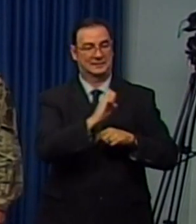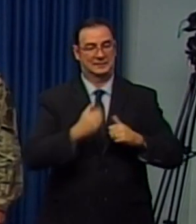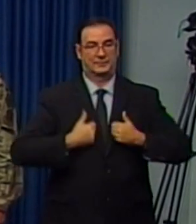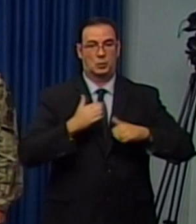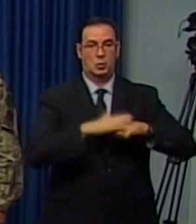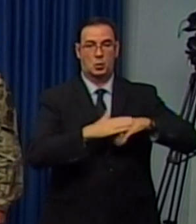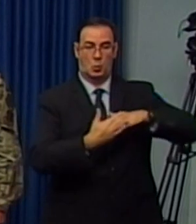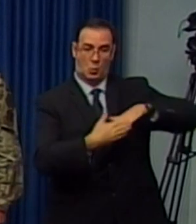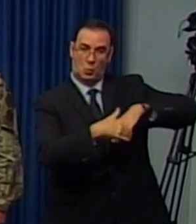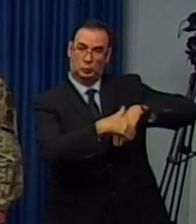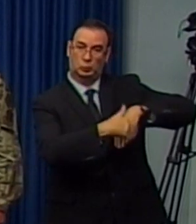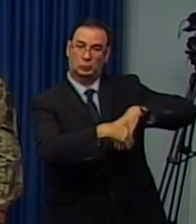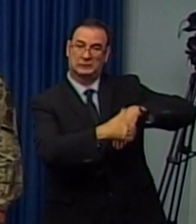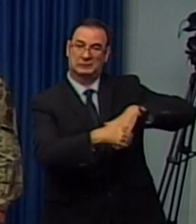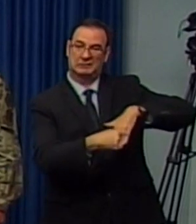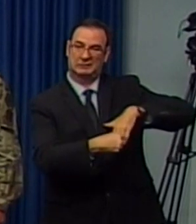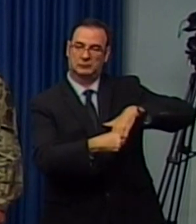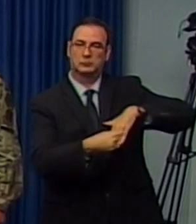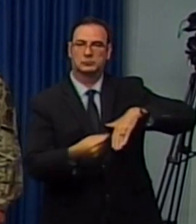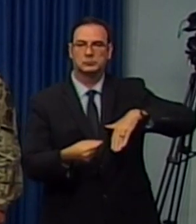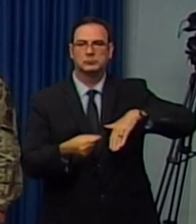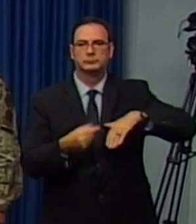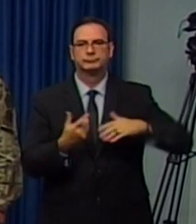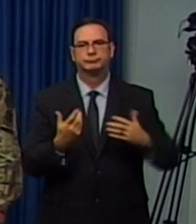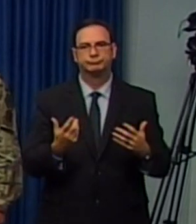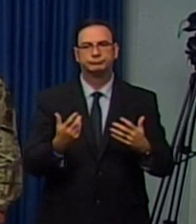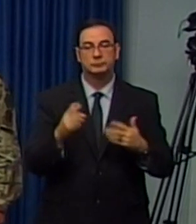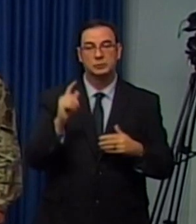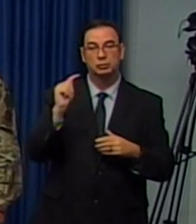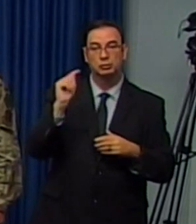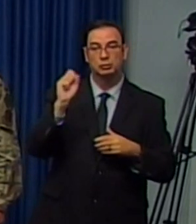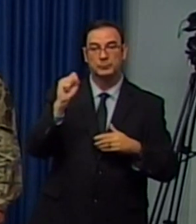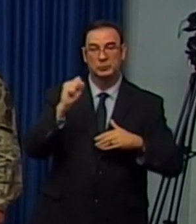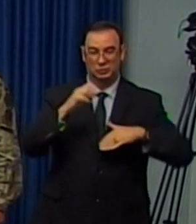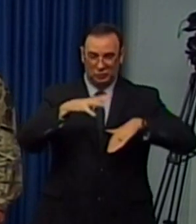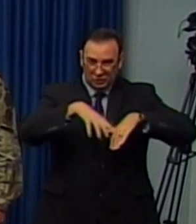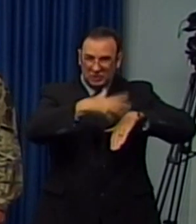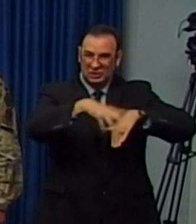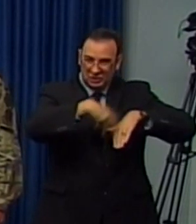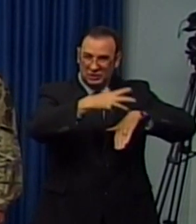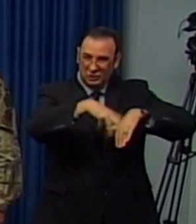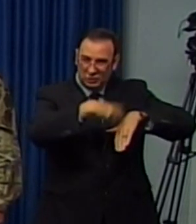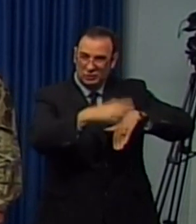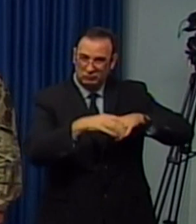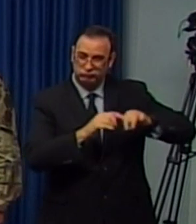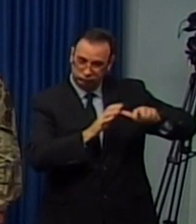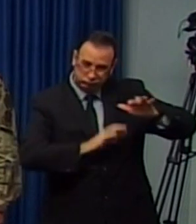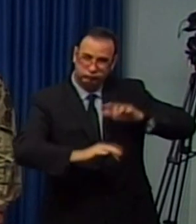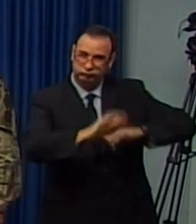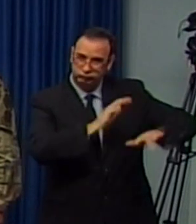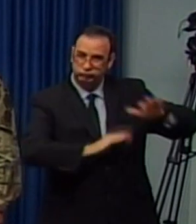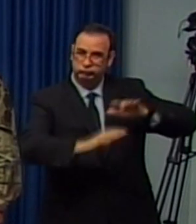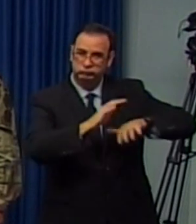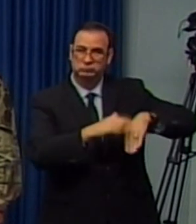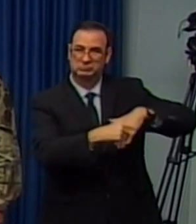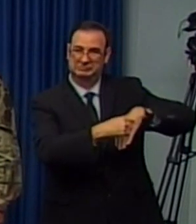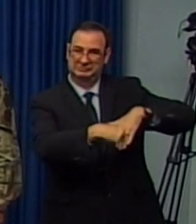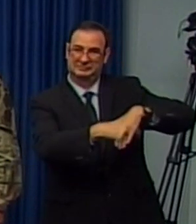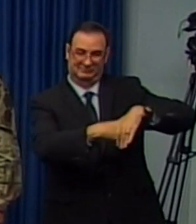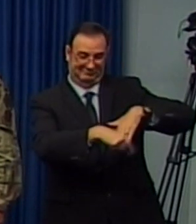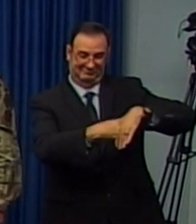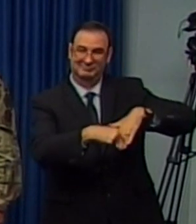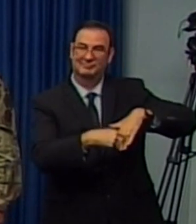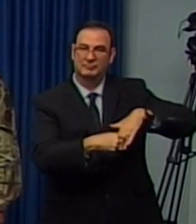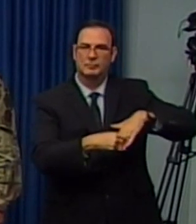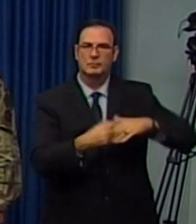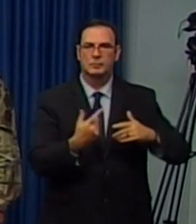start to get into those tropical storm force winds, you end up in a situation where those bridges, you know,